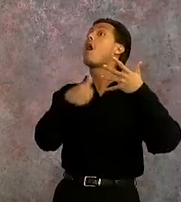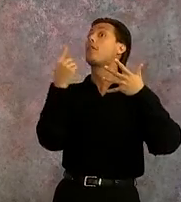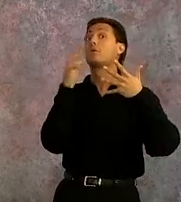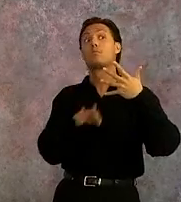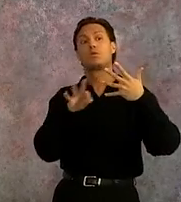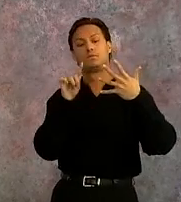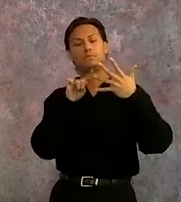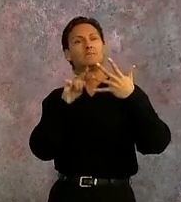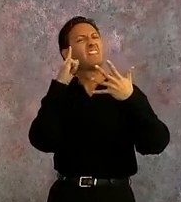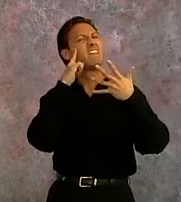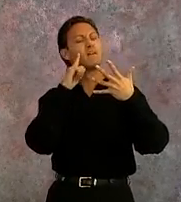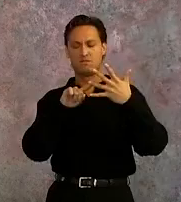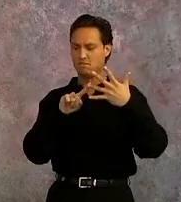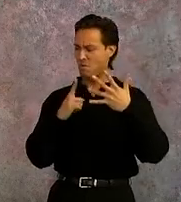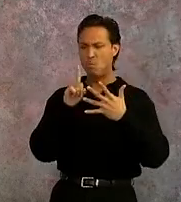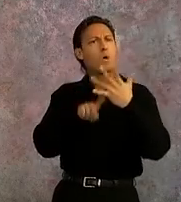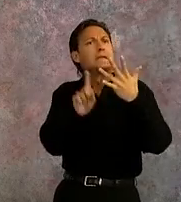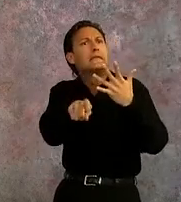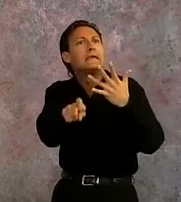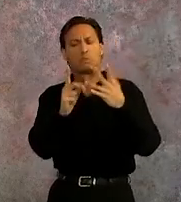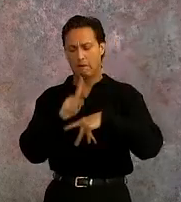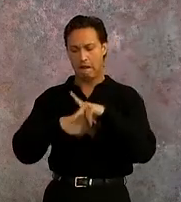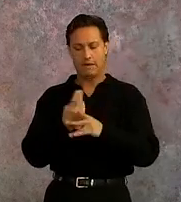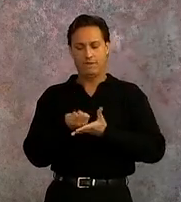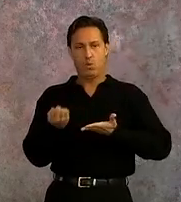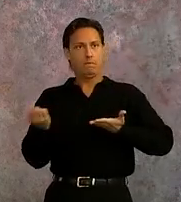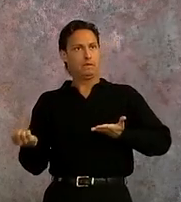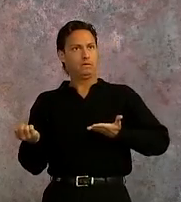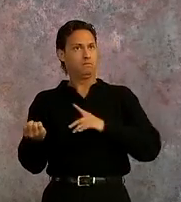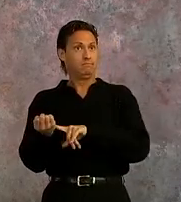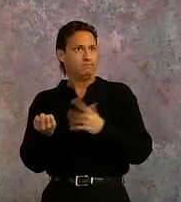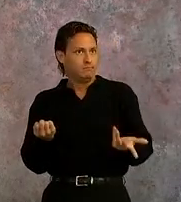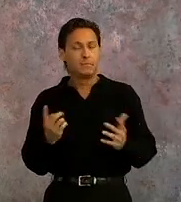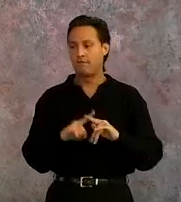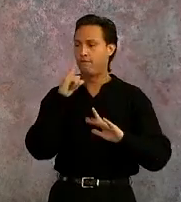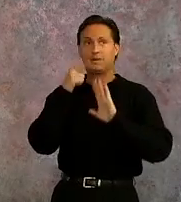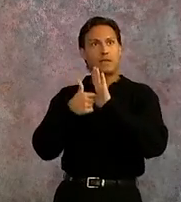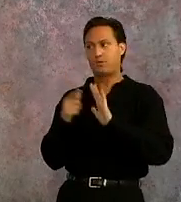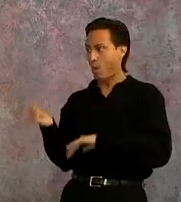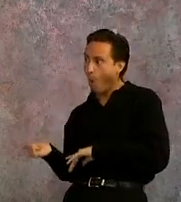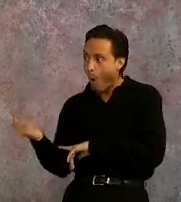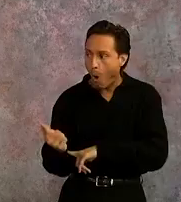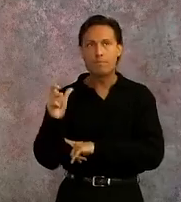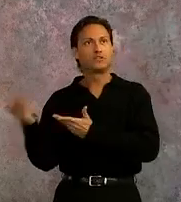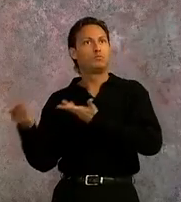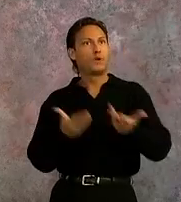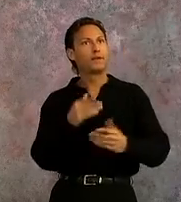of equipment that's going to be necessary. It's not necessary for everybody to bring their own pots and pans and stoves. You want